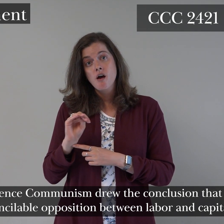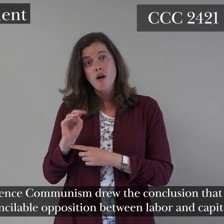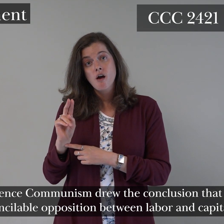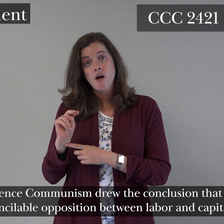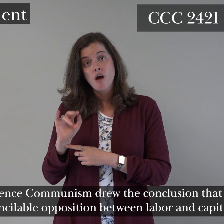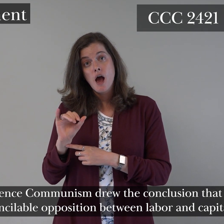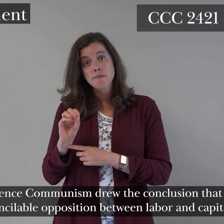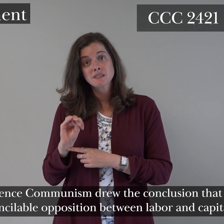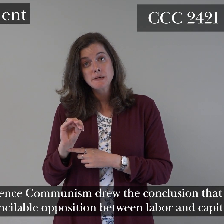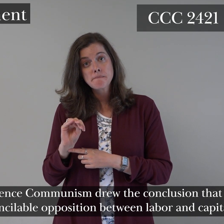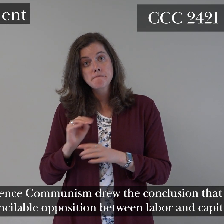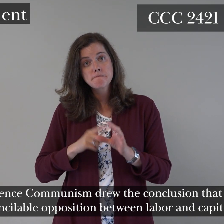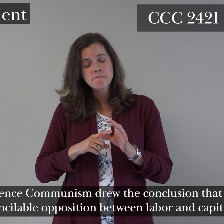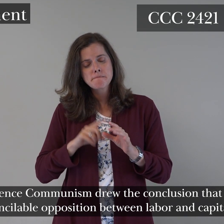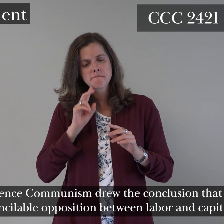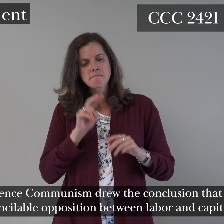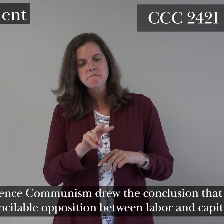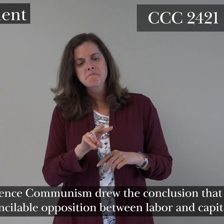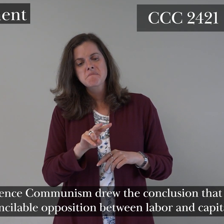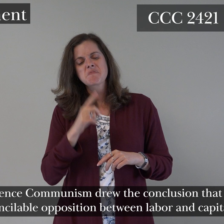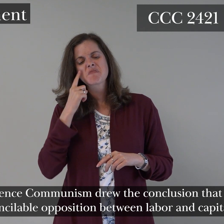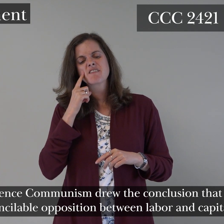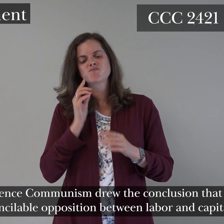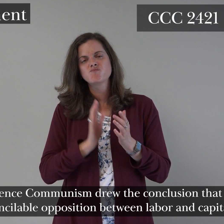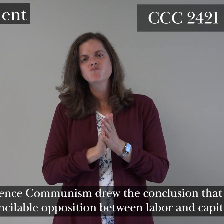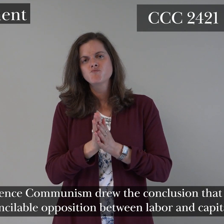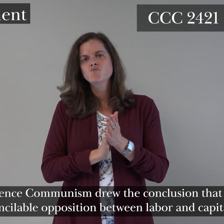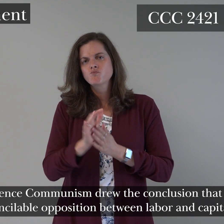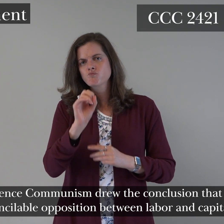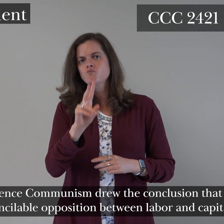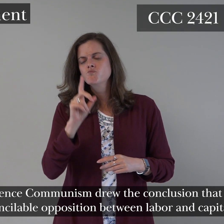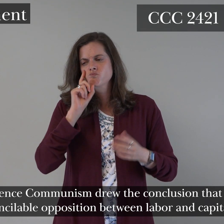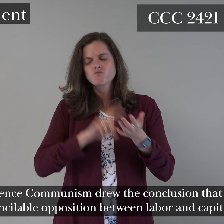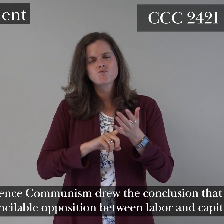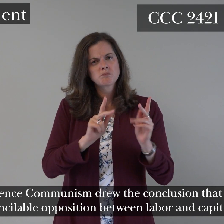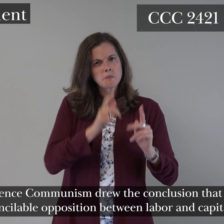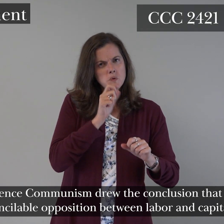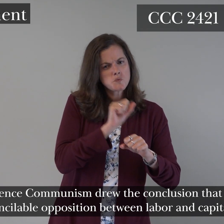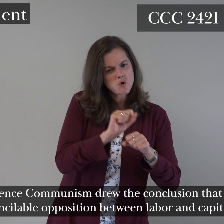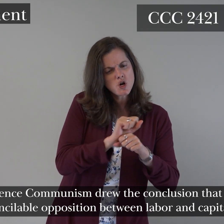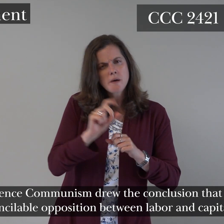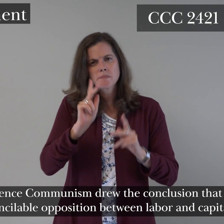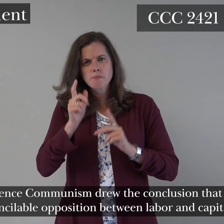that there was an irreconcilable opposition between labor and capital